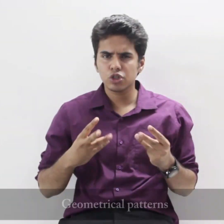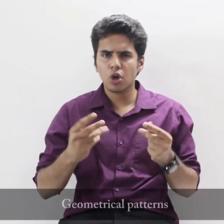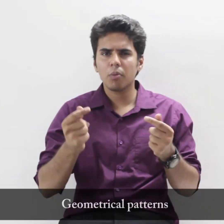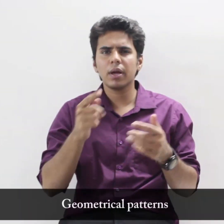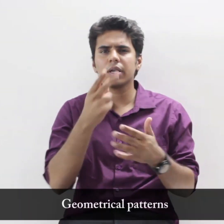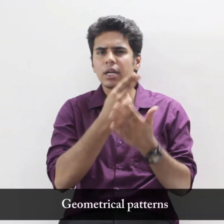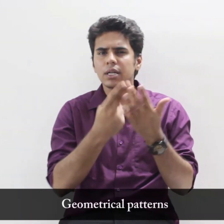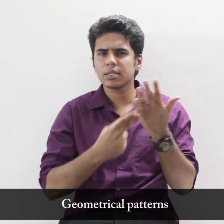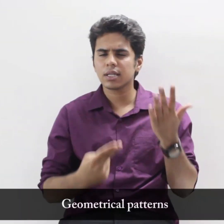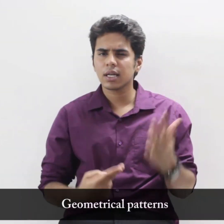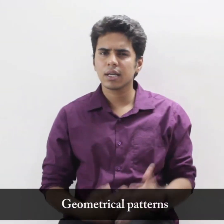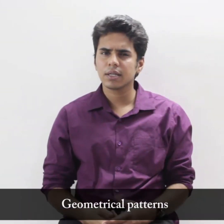Geometrical patterns.